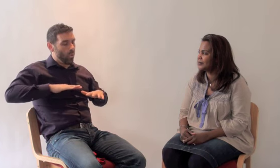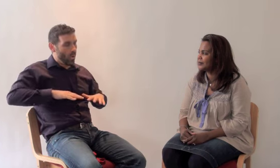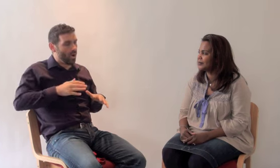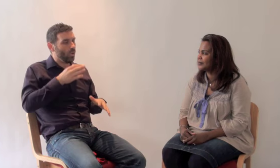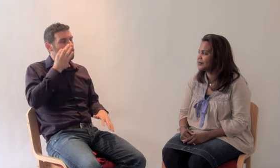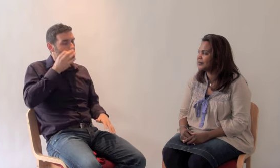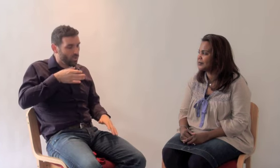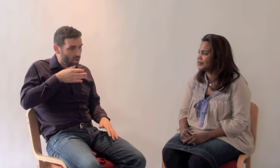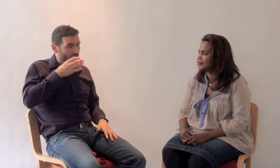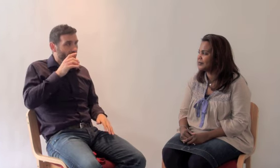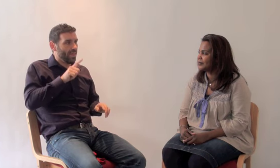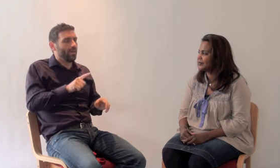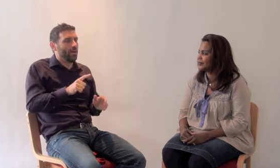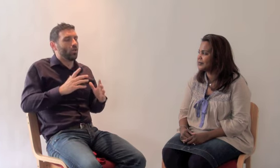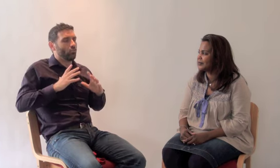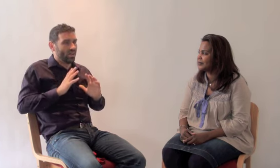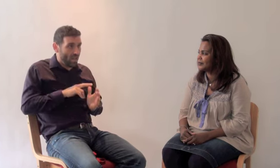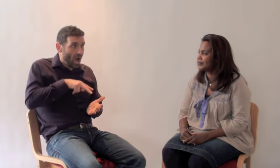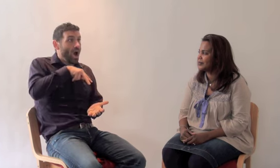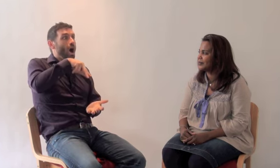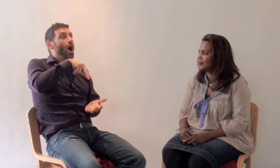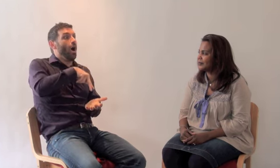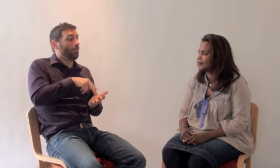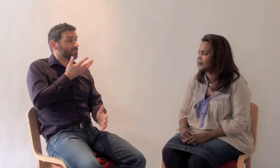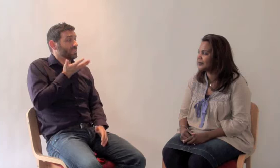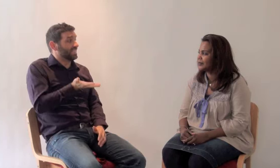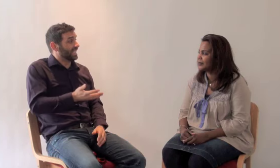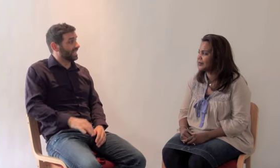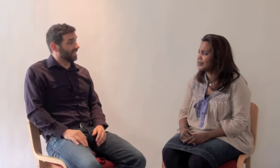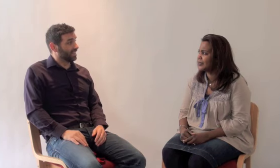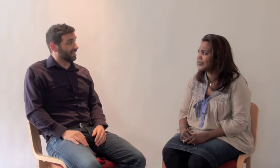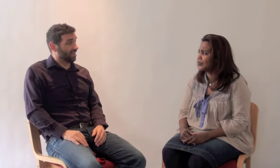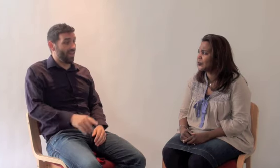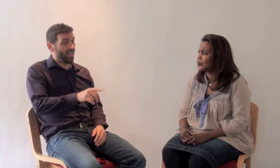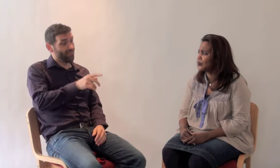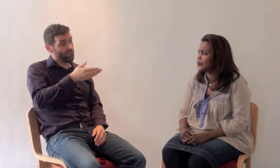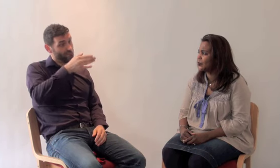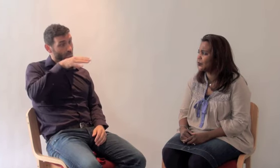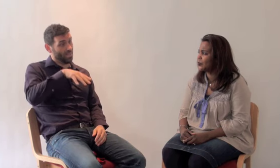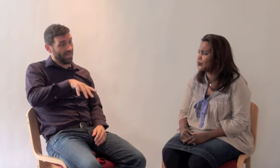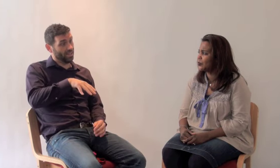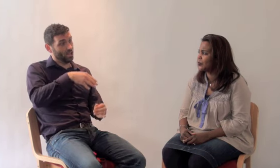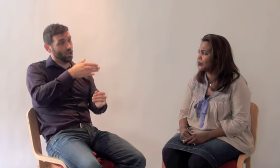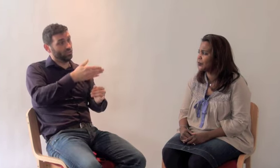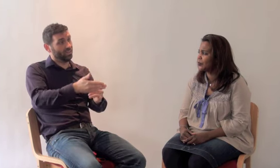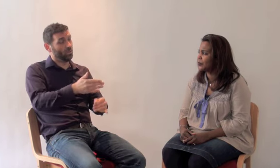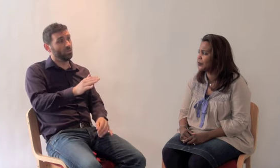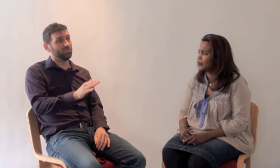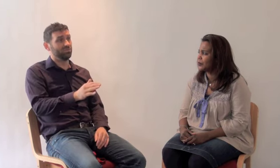calmed myself down and I was drinking water, and then I thought, okay, I'm ready to get up. And I was sick, physically sick. And from